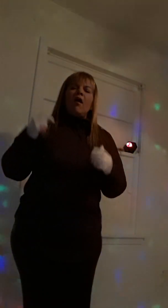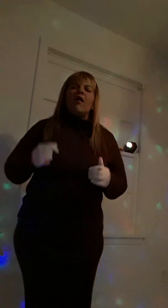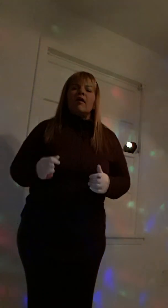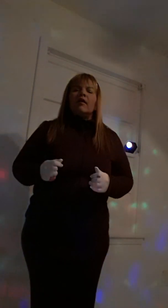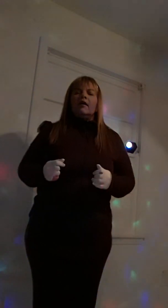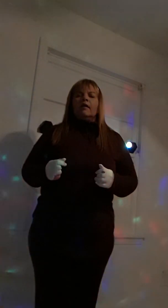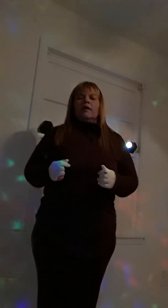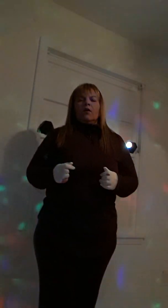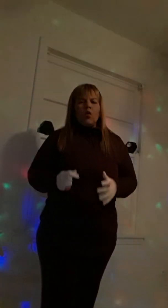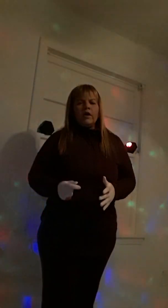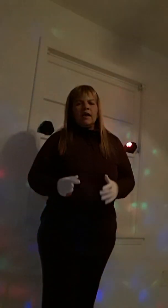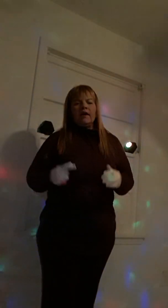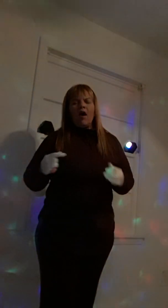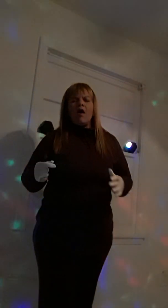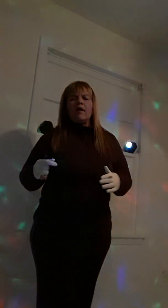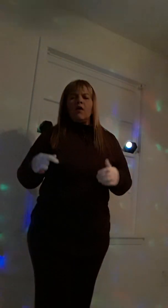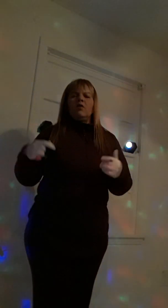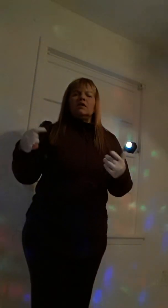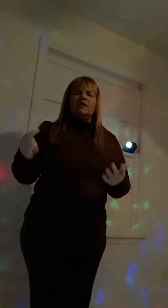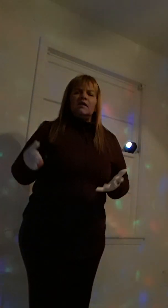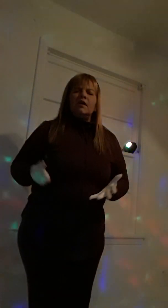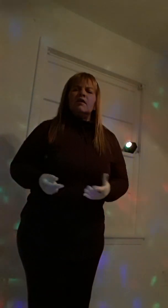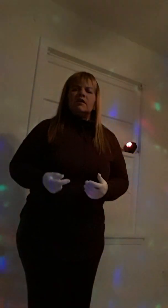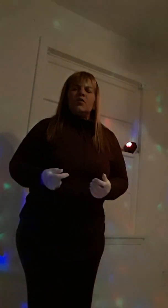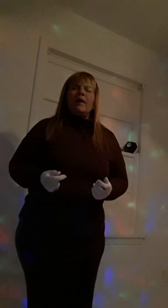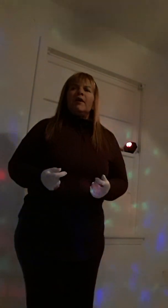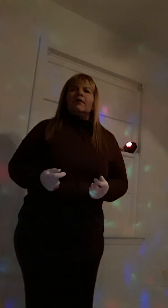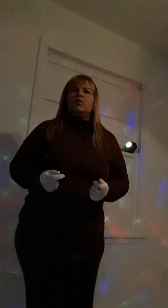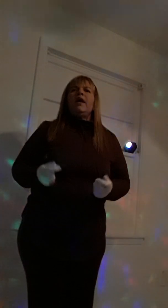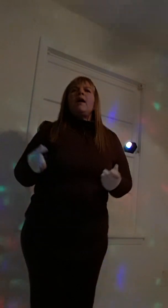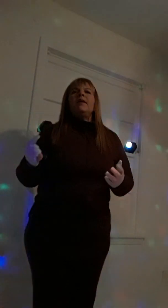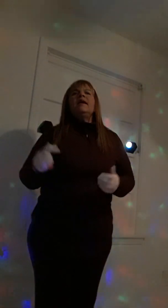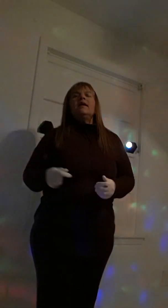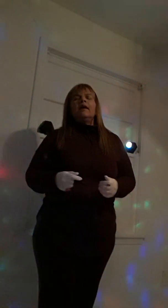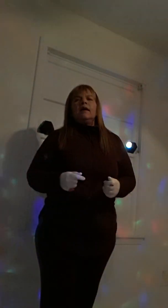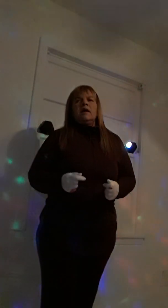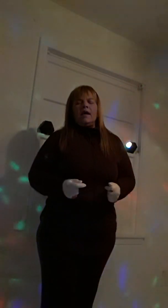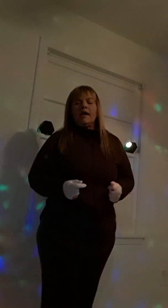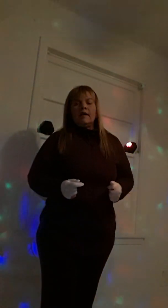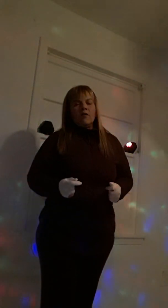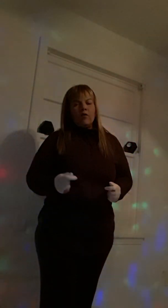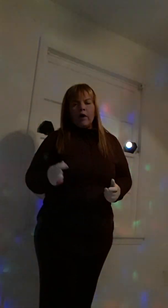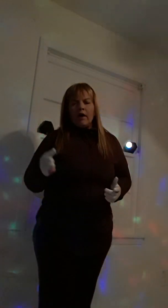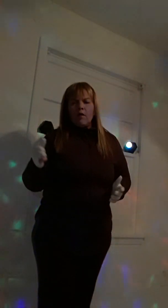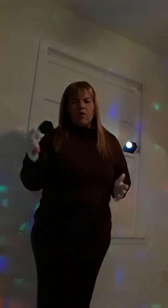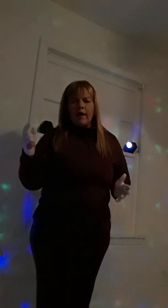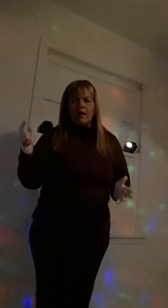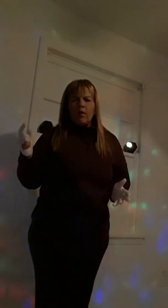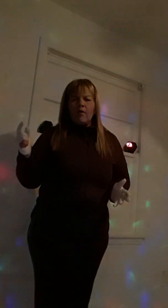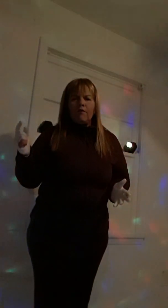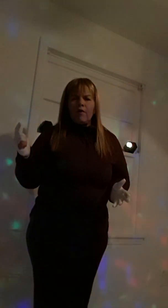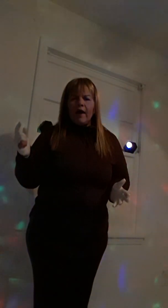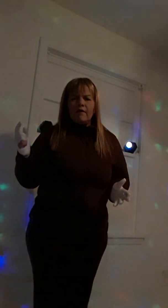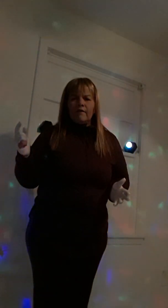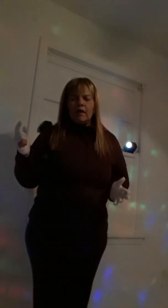are working hard all these years, right? Because we have been in for like around